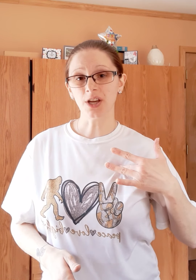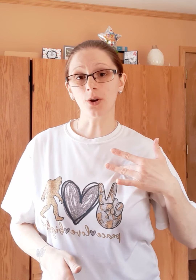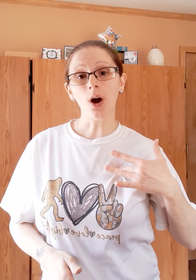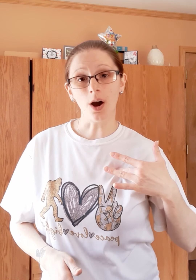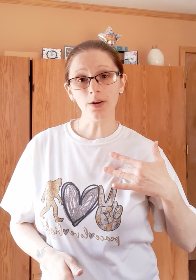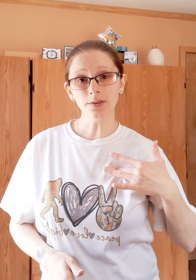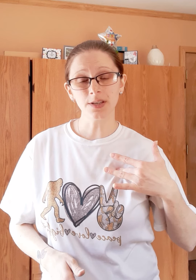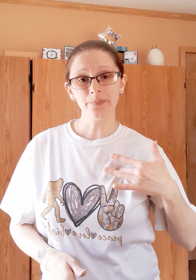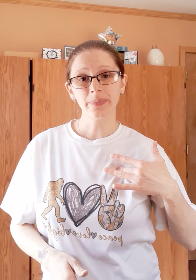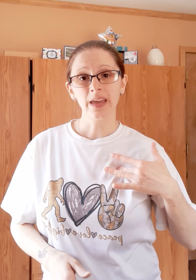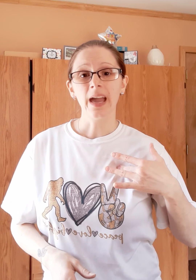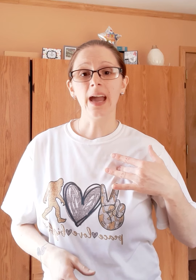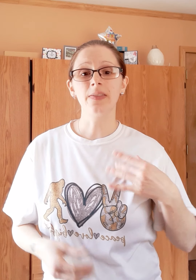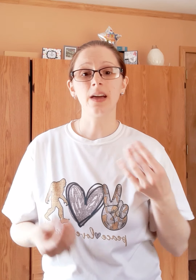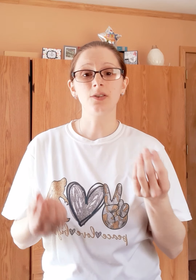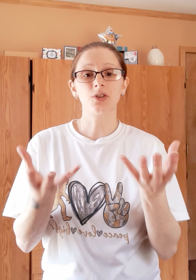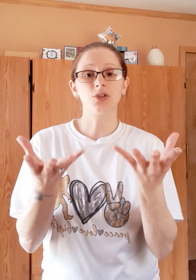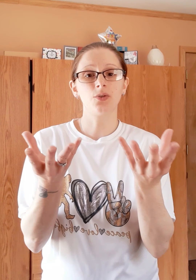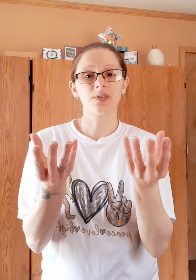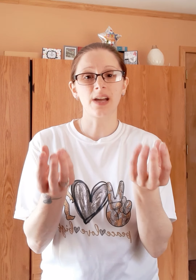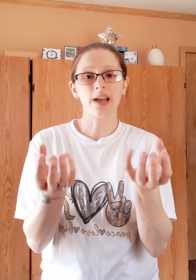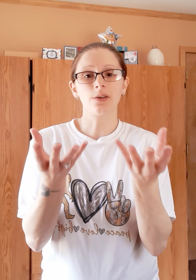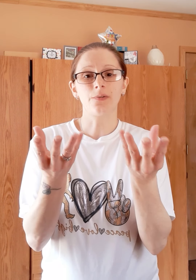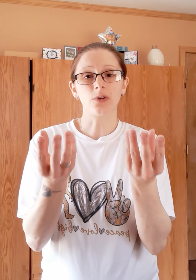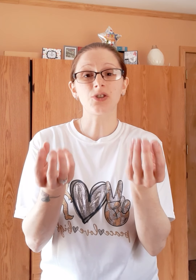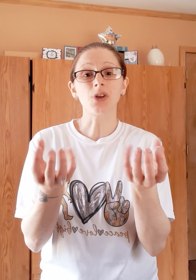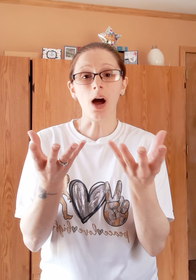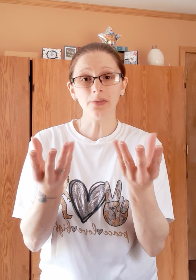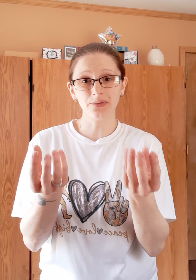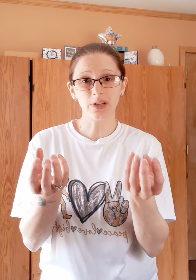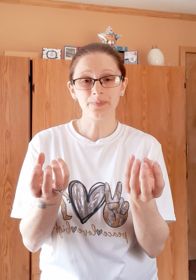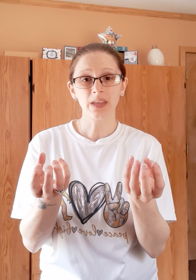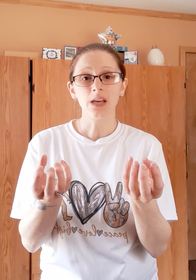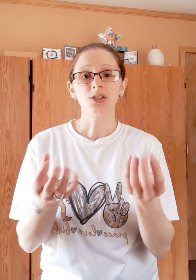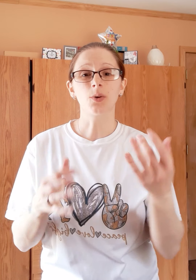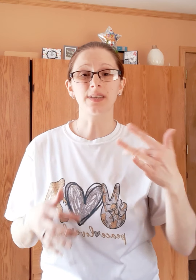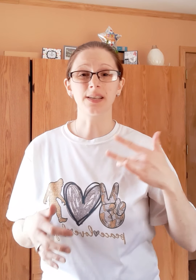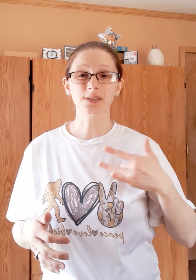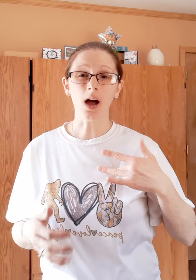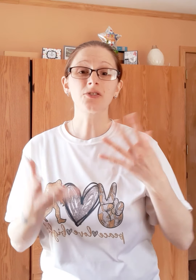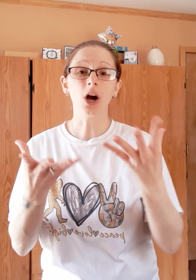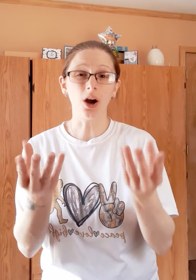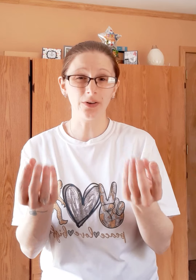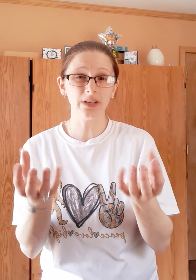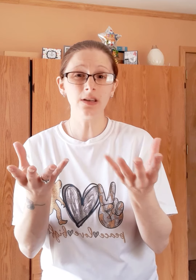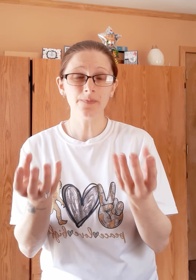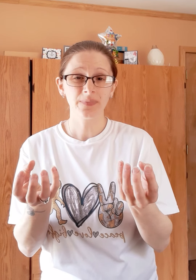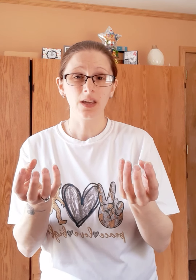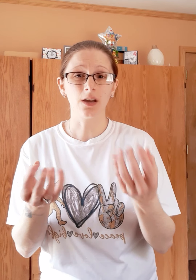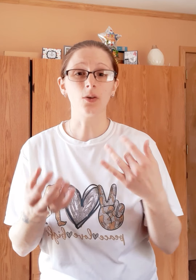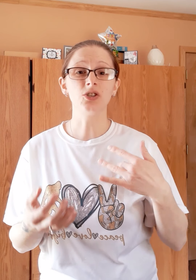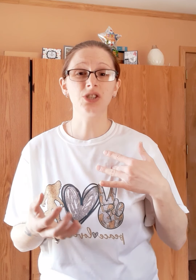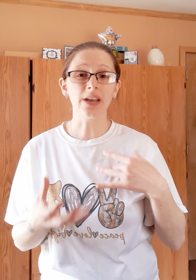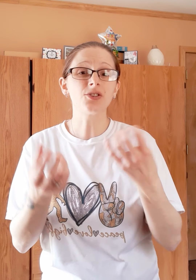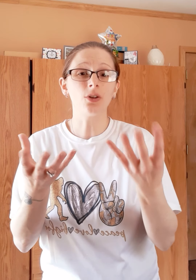your heart, and then to do the sign for soft. So it's like soft-hearted, a gentle